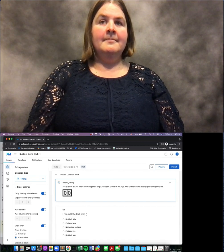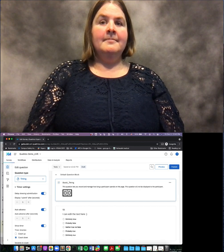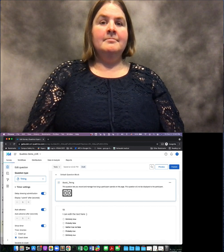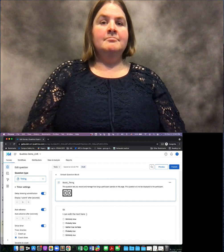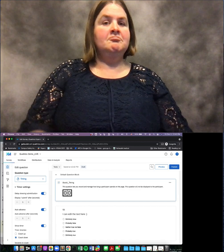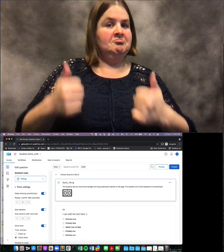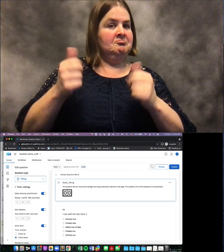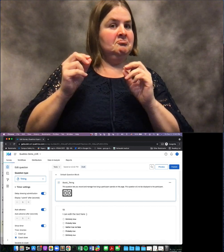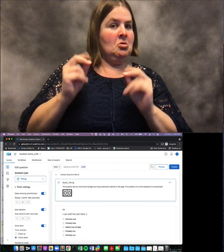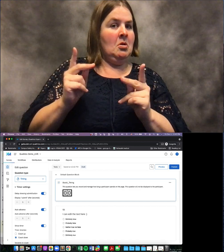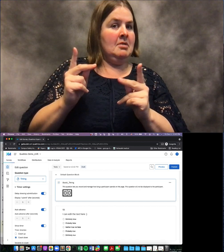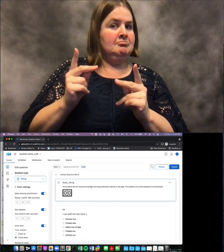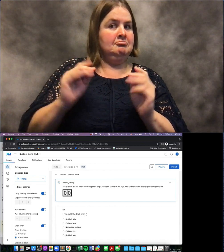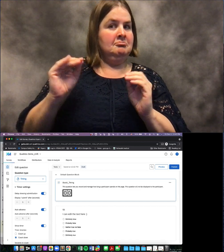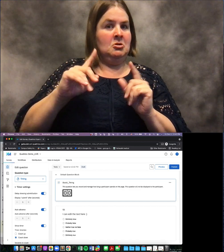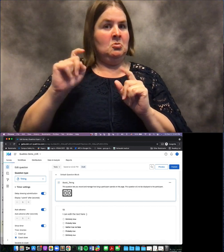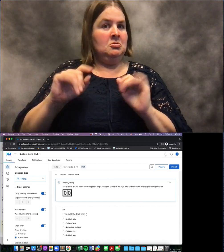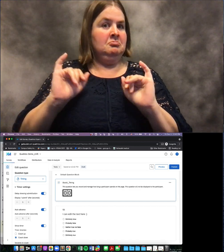Okay.